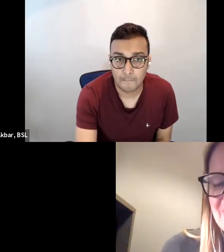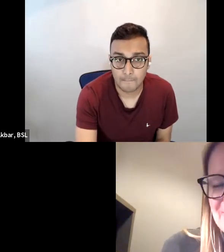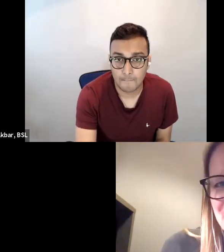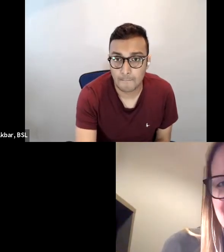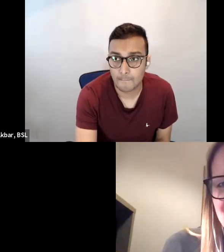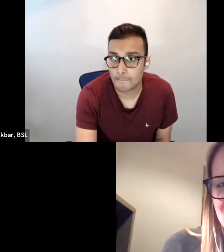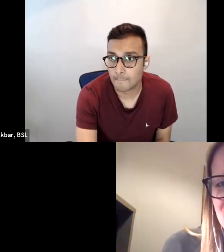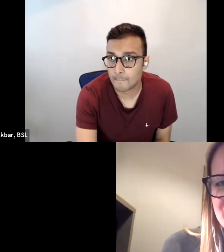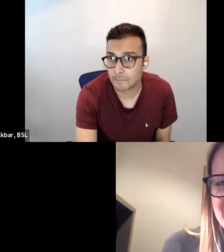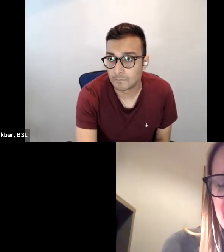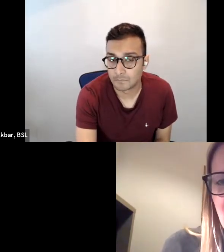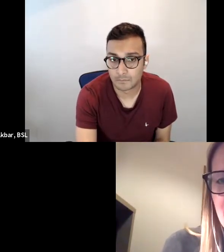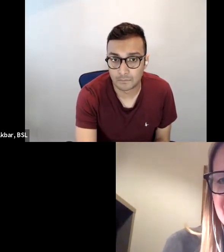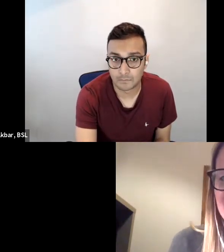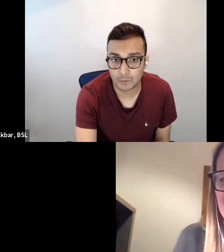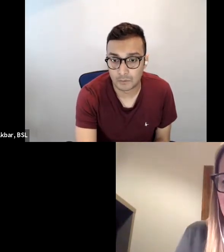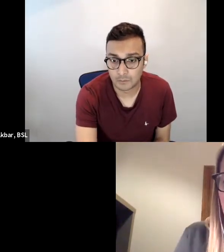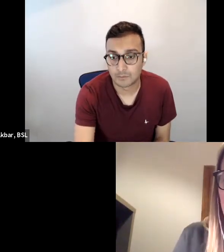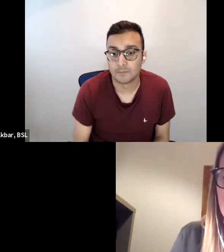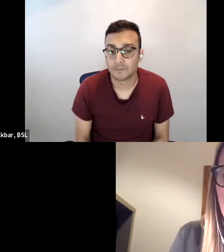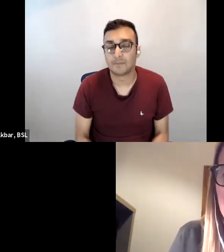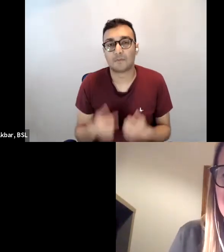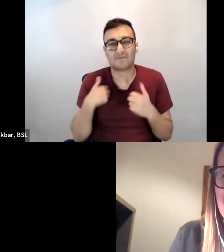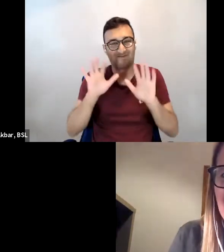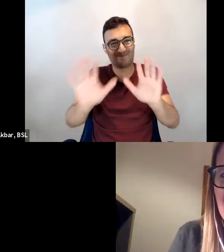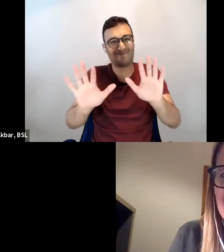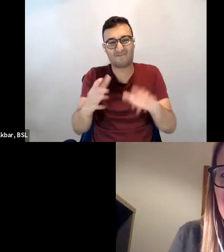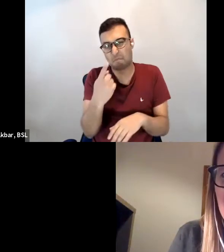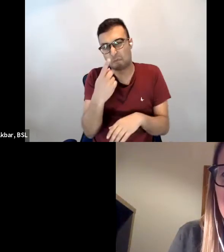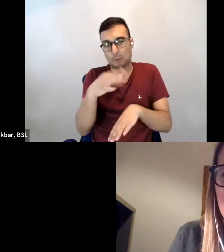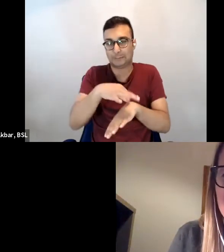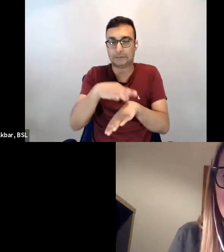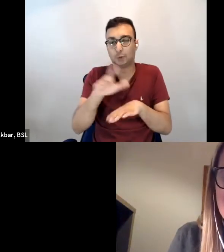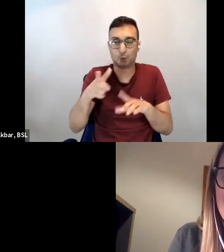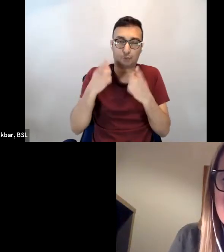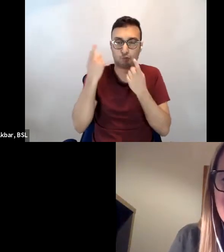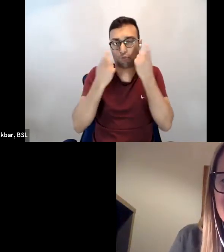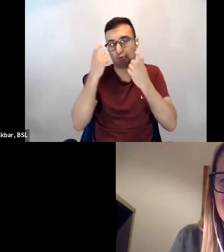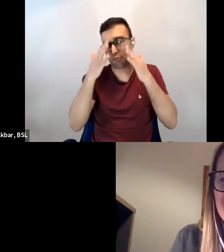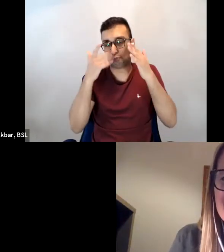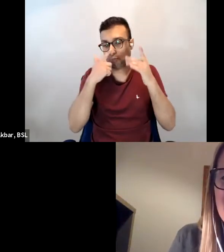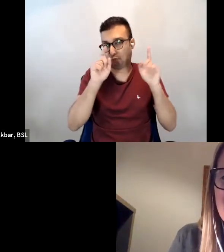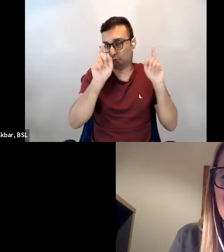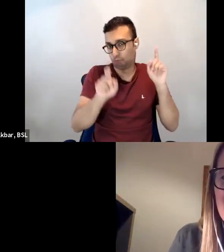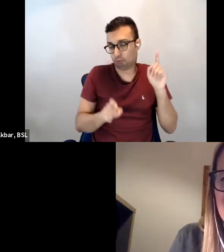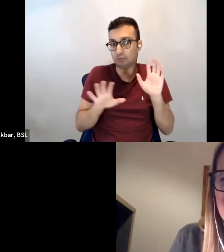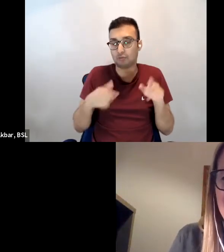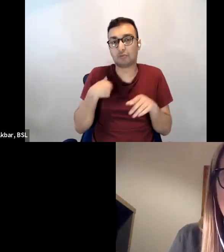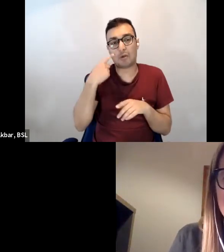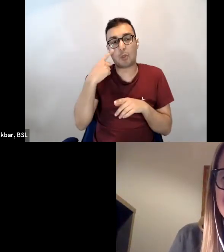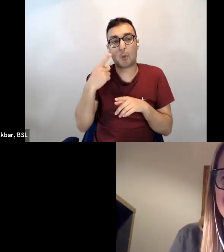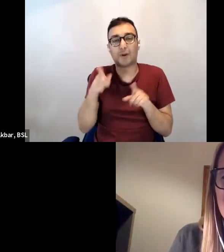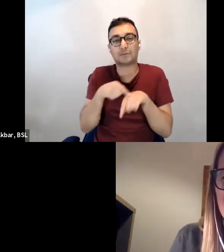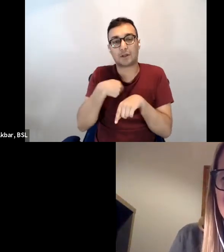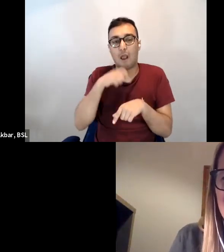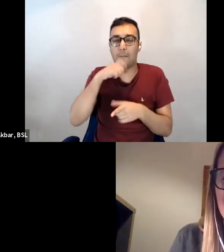And just as we give everybody a minute or two to add in their interests, I thought I'd just do a little summary of some of the